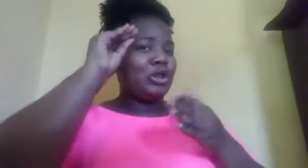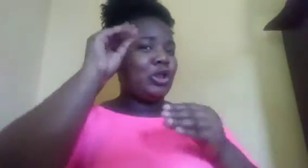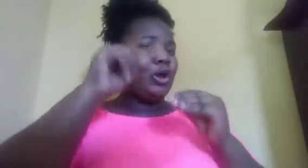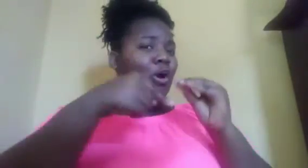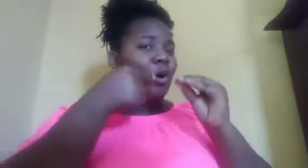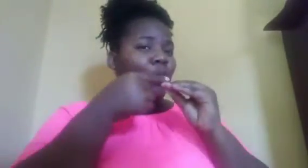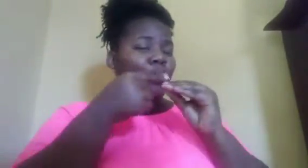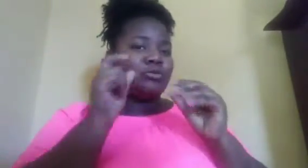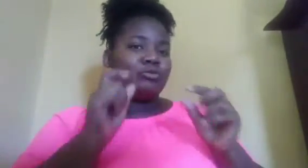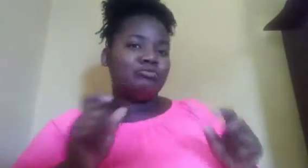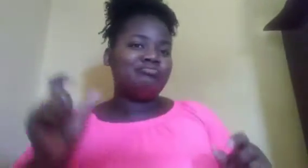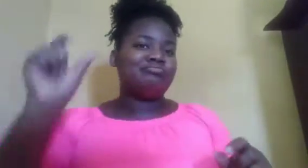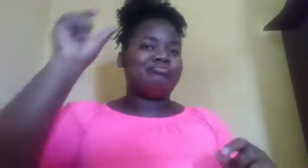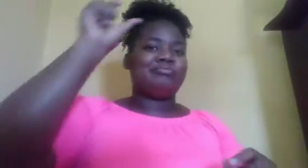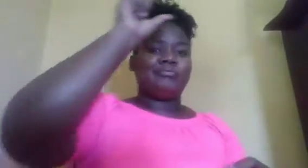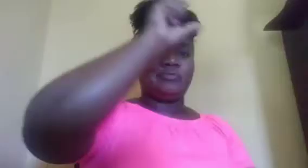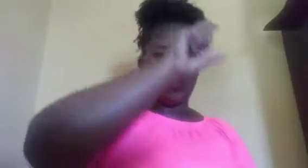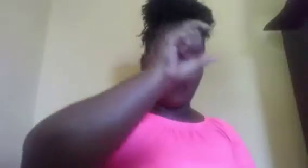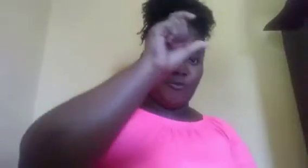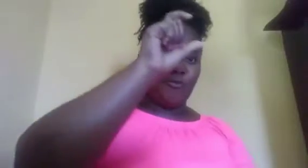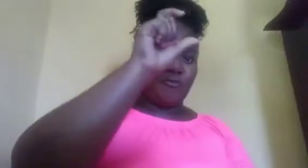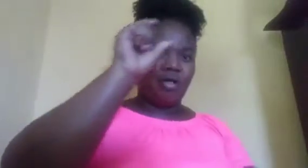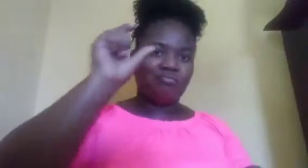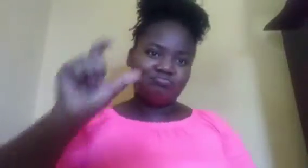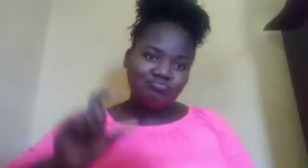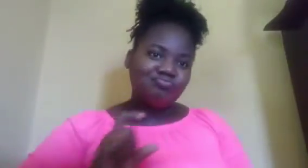Why? Because we have not yet learned how to